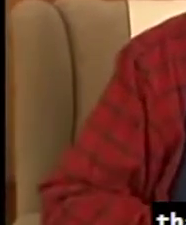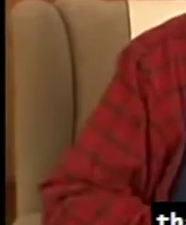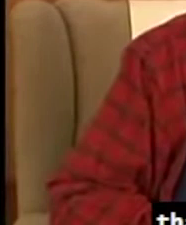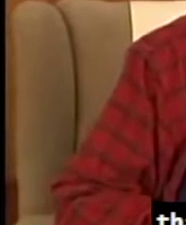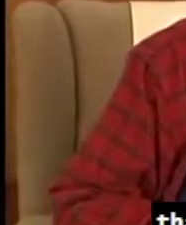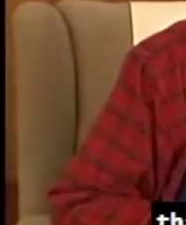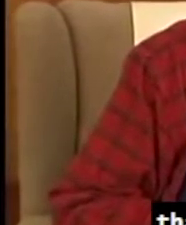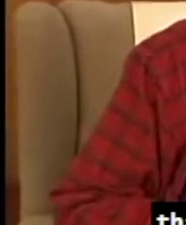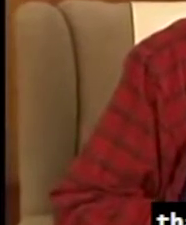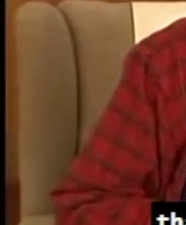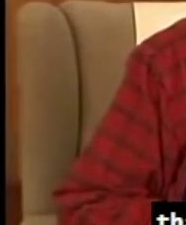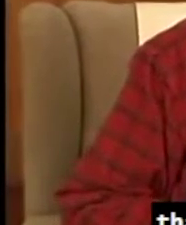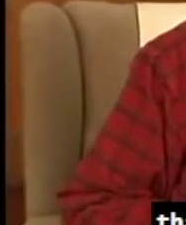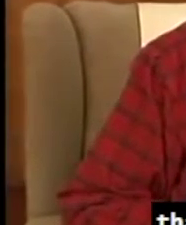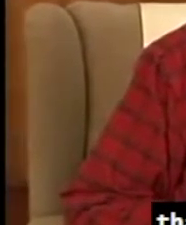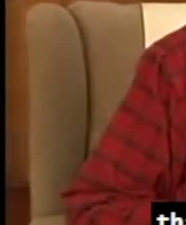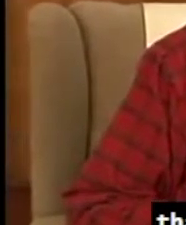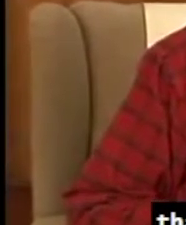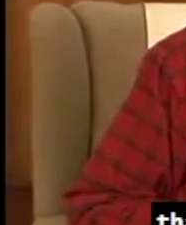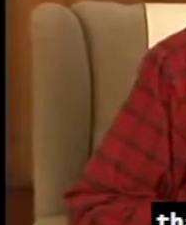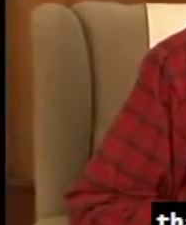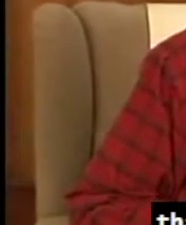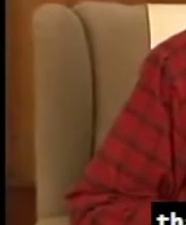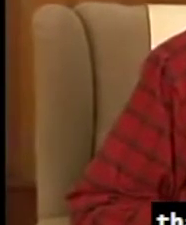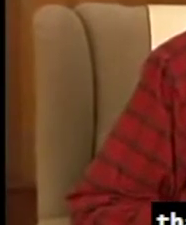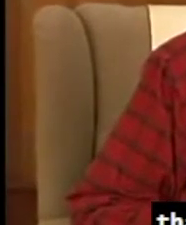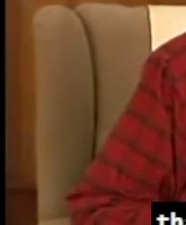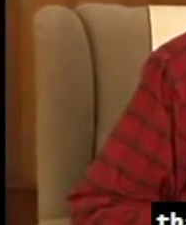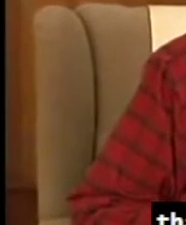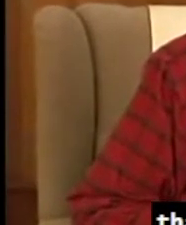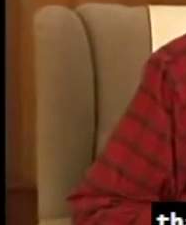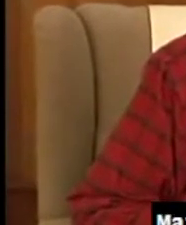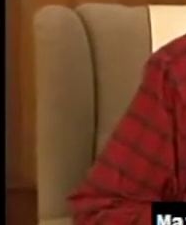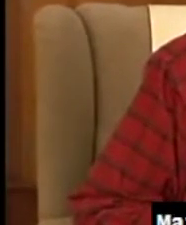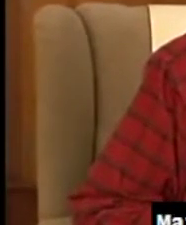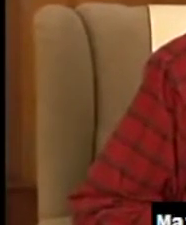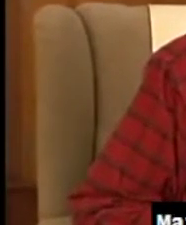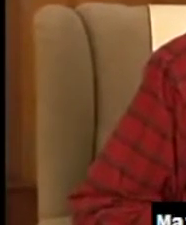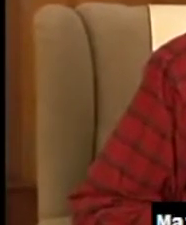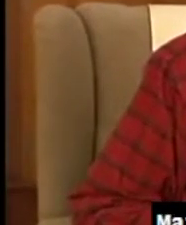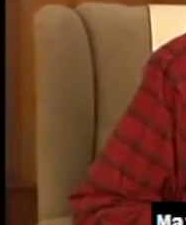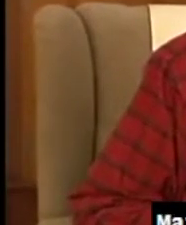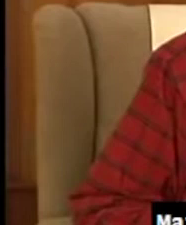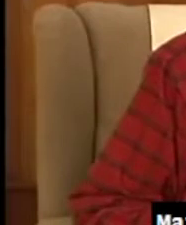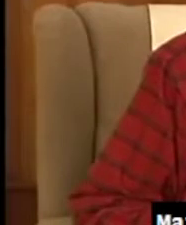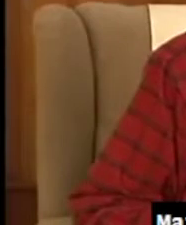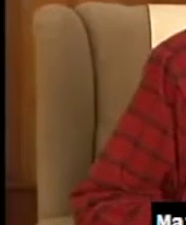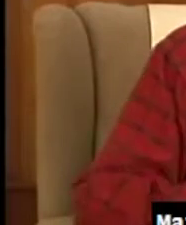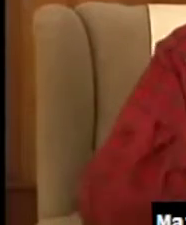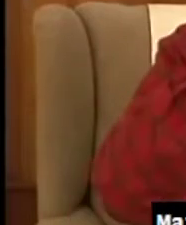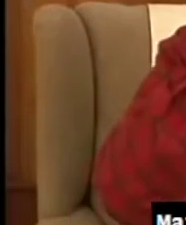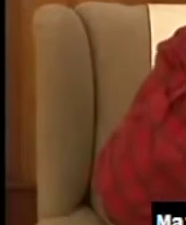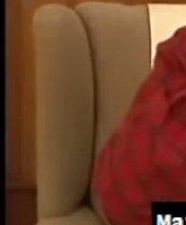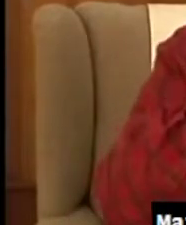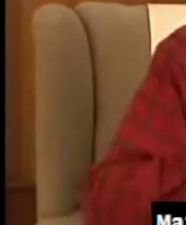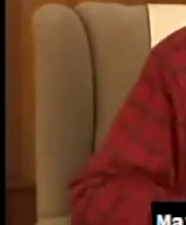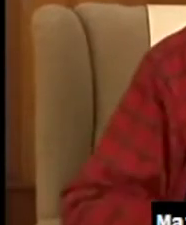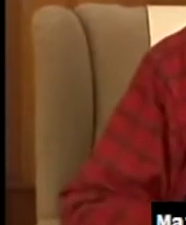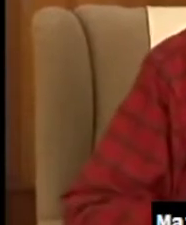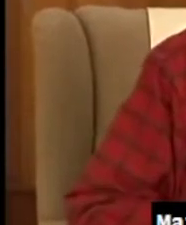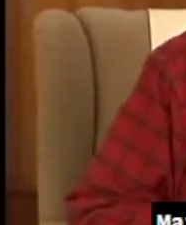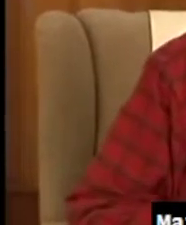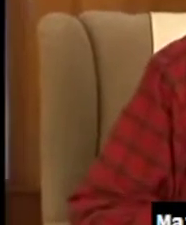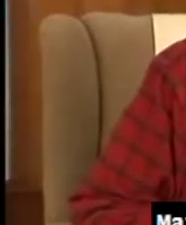that was Benny Mayo. That was Gregory Mayo's great-grandfather. And Ernest Mayo, his was here because